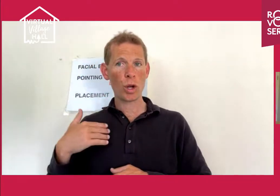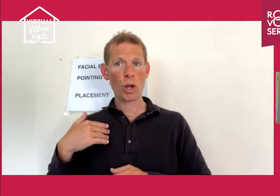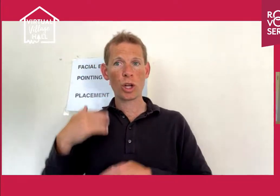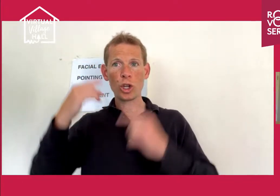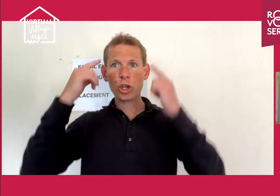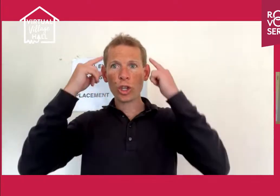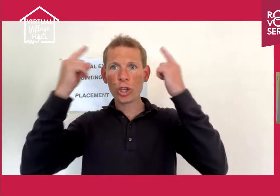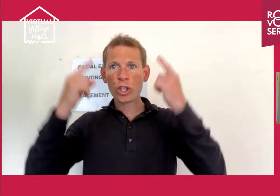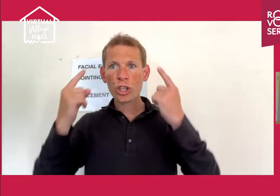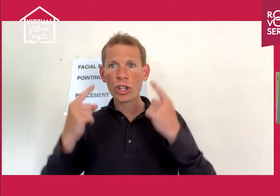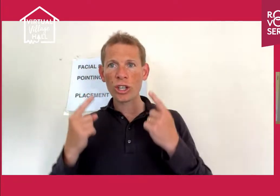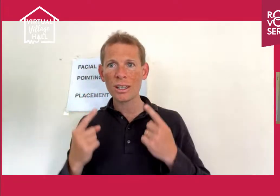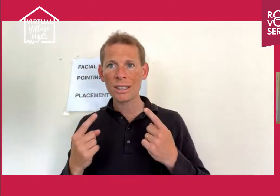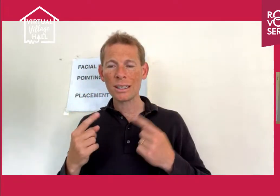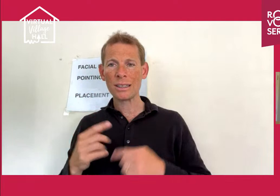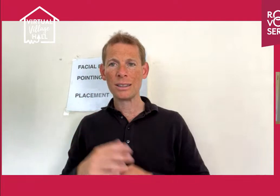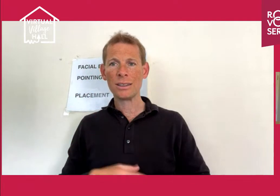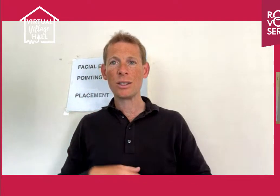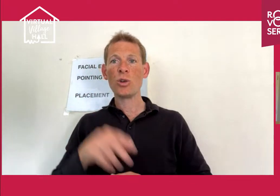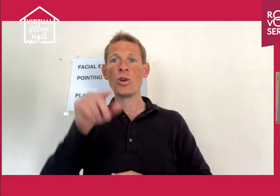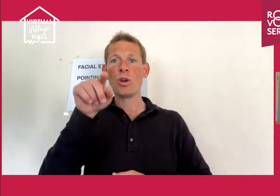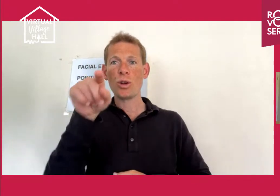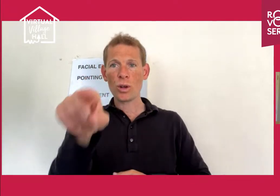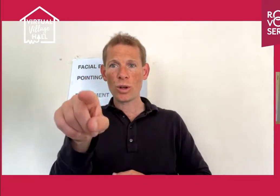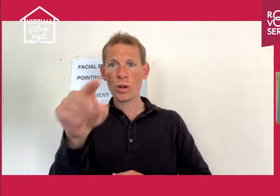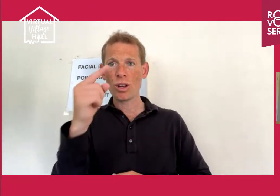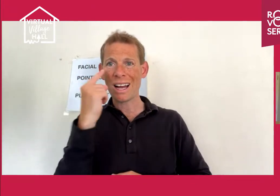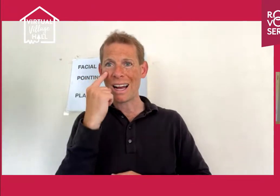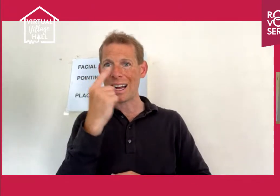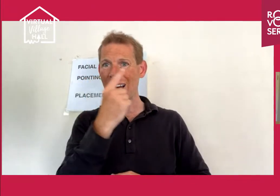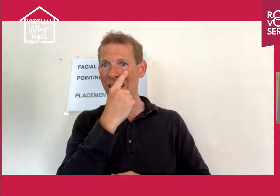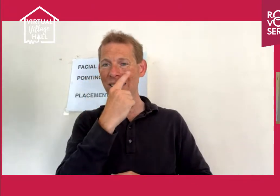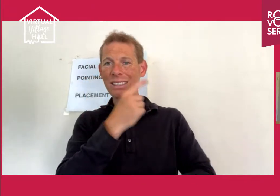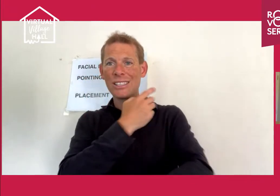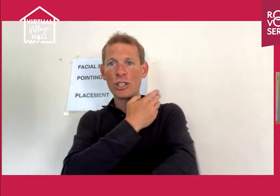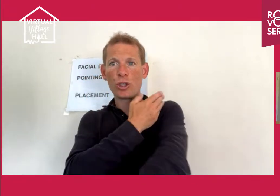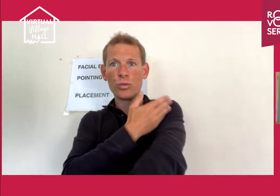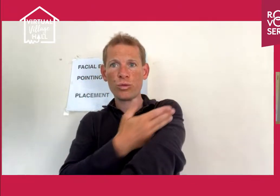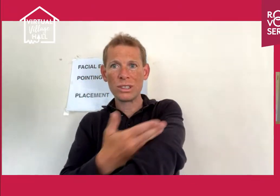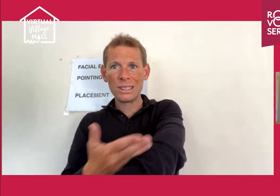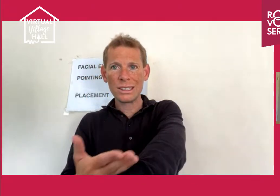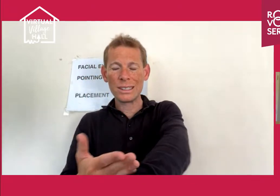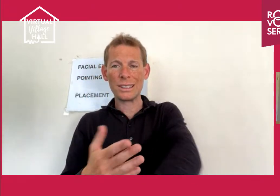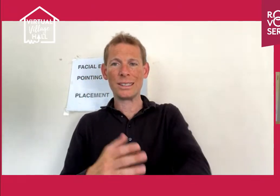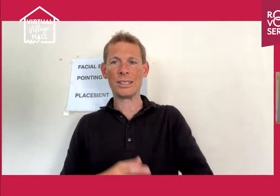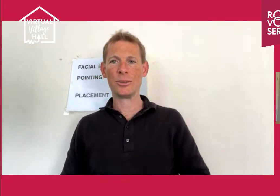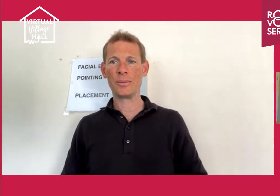got long hair, long curly hair, and her eyes are green.